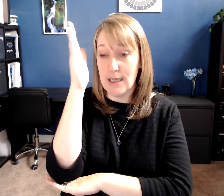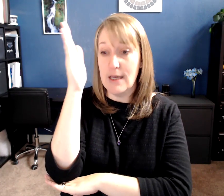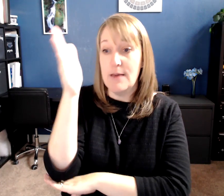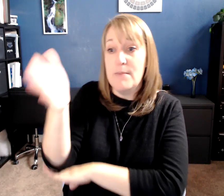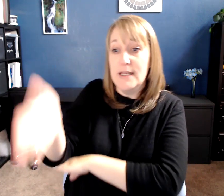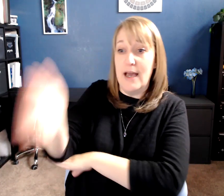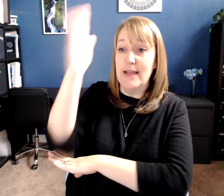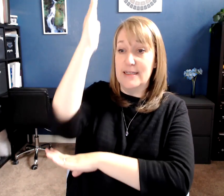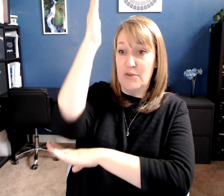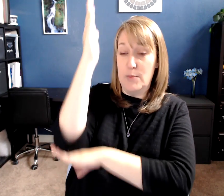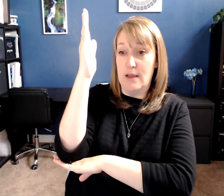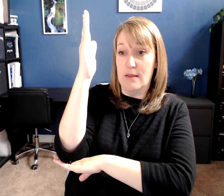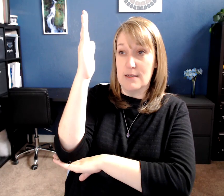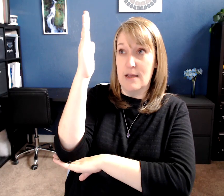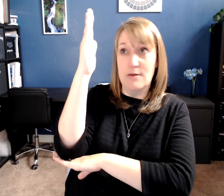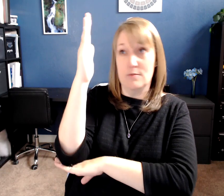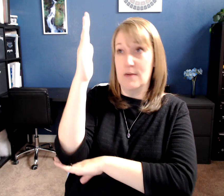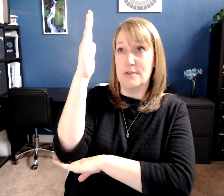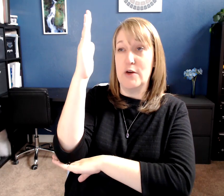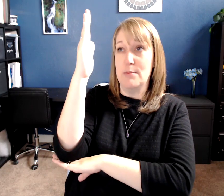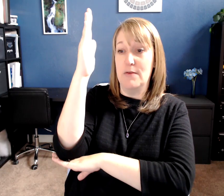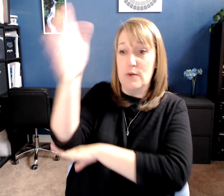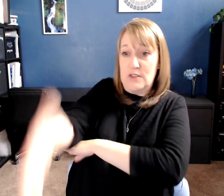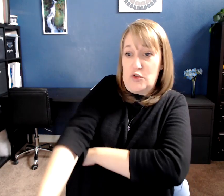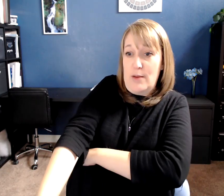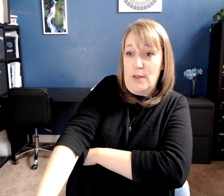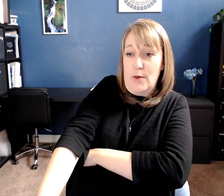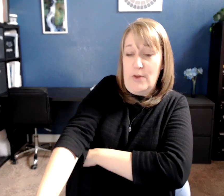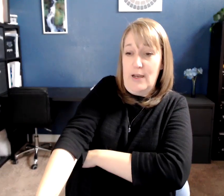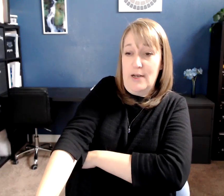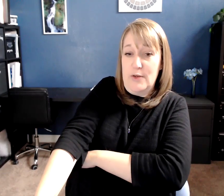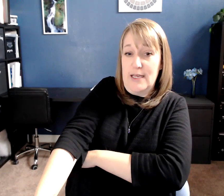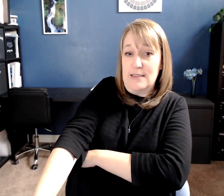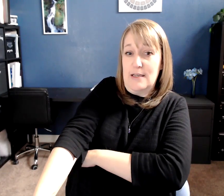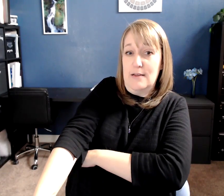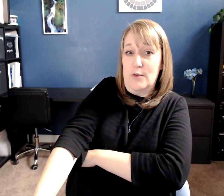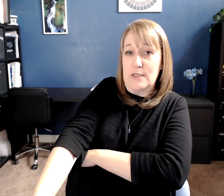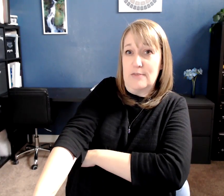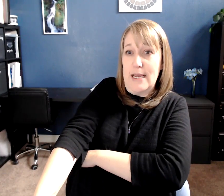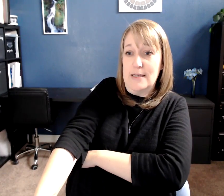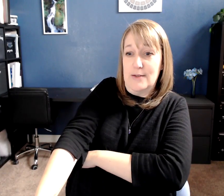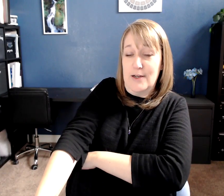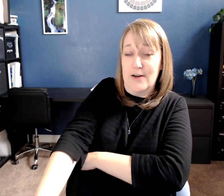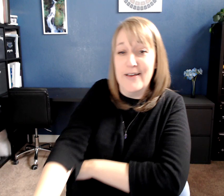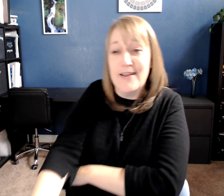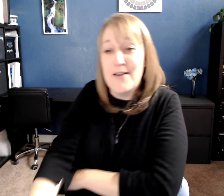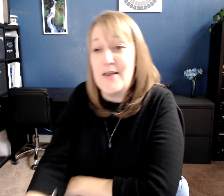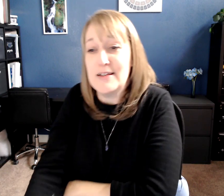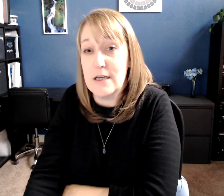Similarly, midnight, instead of being the sun right straight above you, it's straight below you. And I know you can't see the rest of my hand down there. It's kind